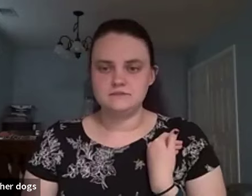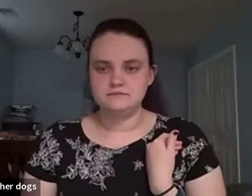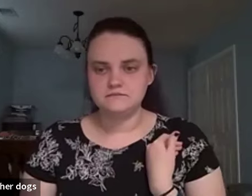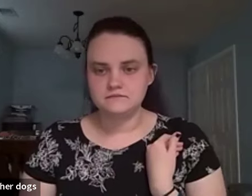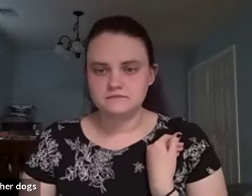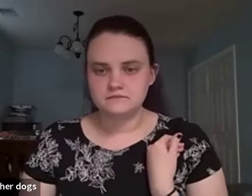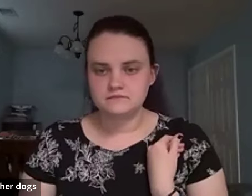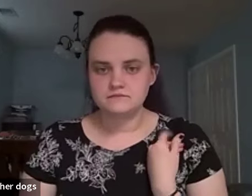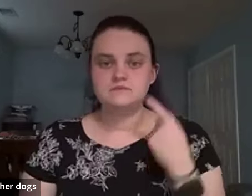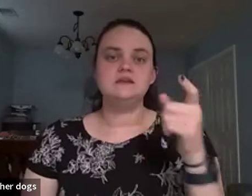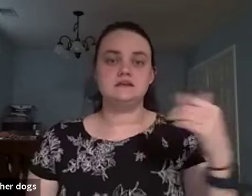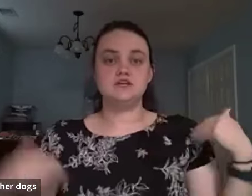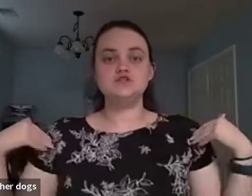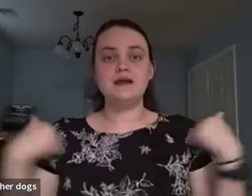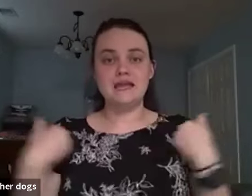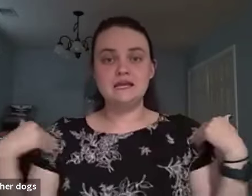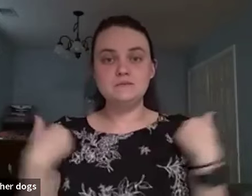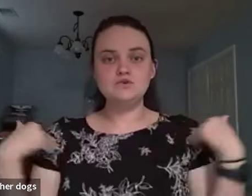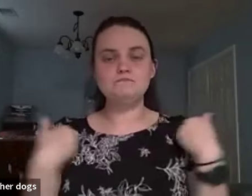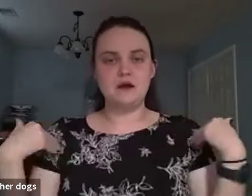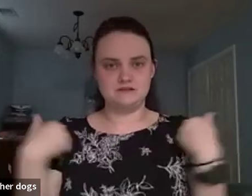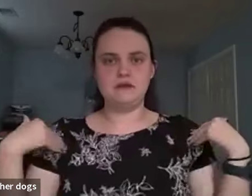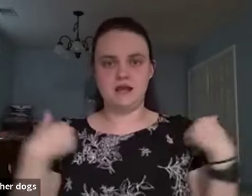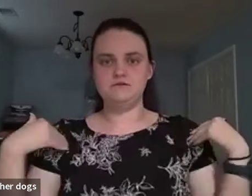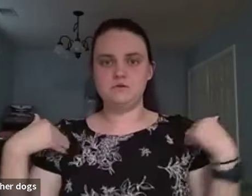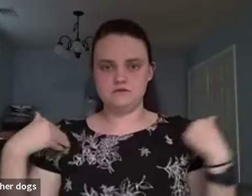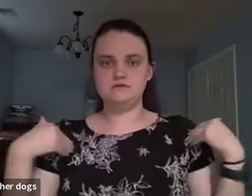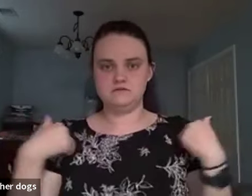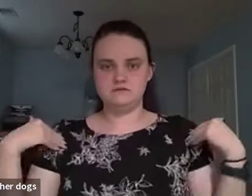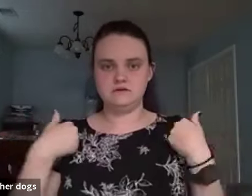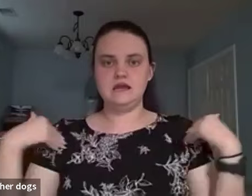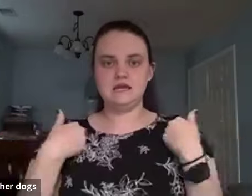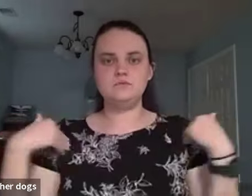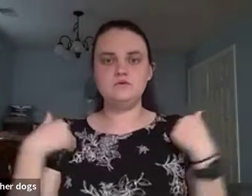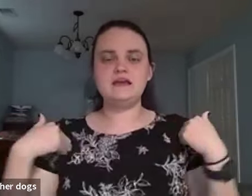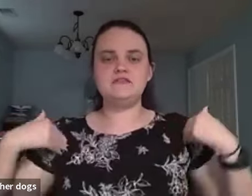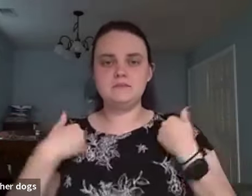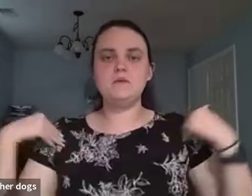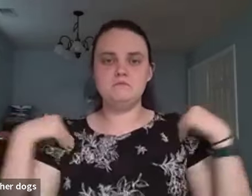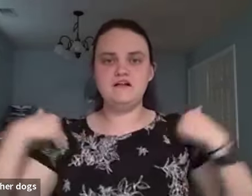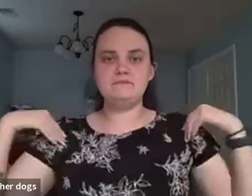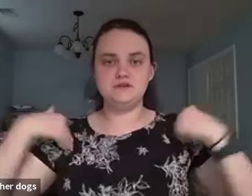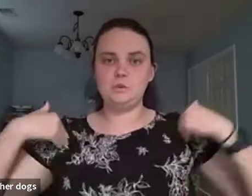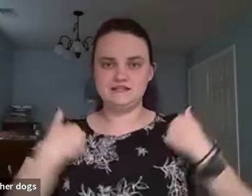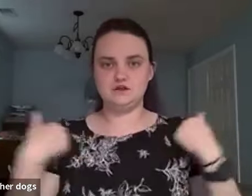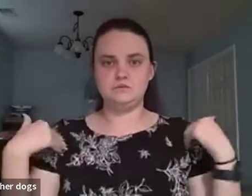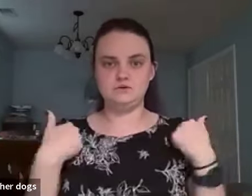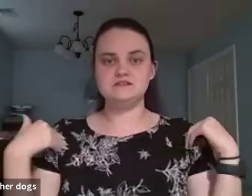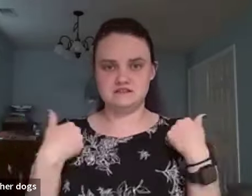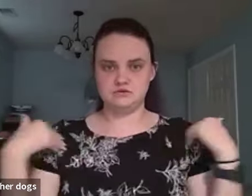time. Yes. So animals, you bounce it back and forth. Animal, like think about flapping your wings almost, that sort of